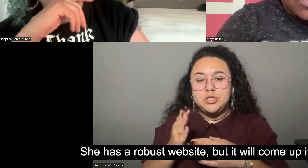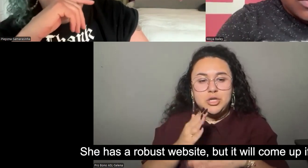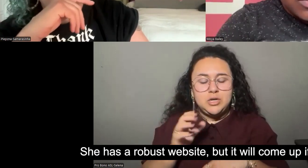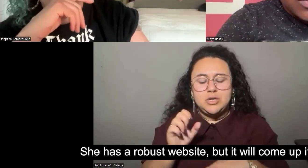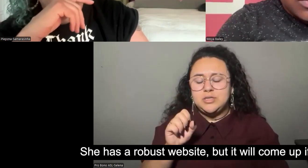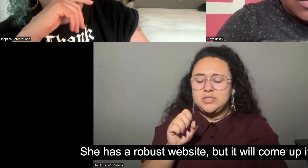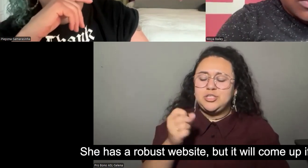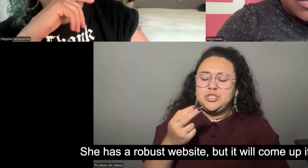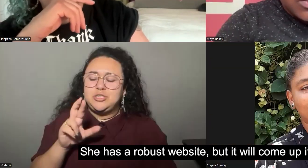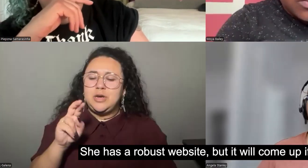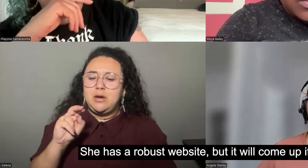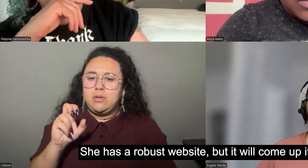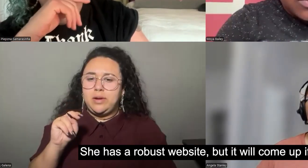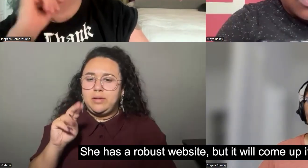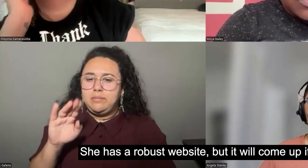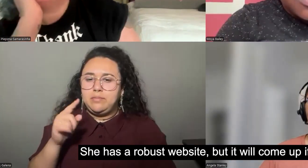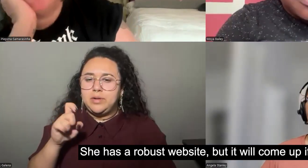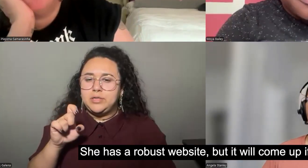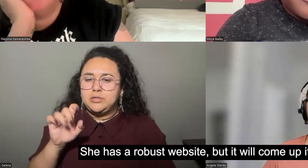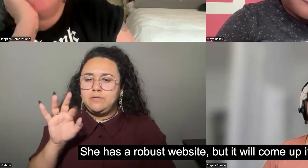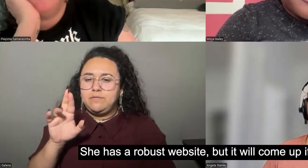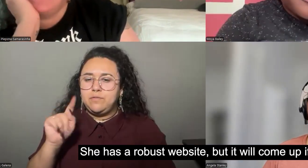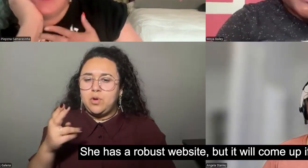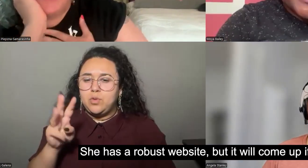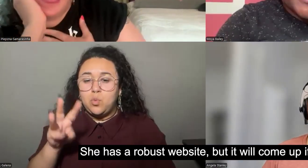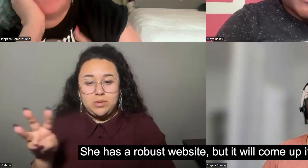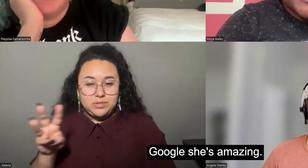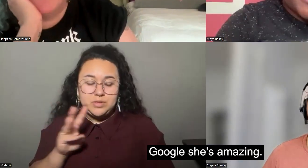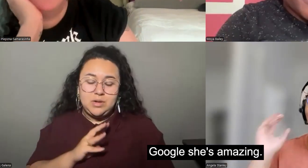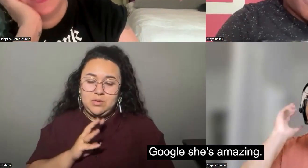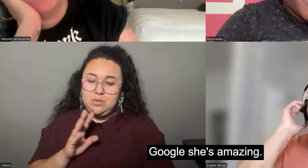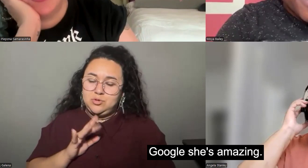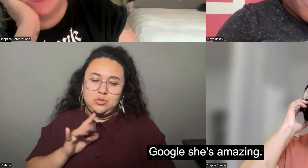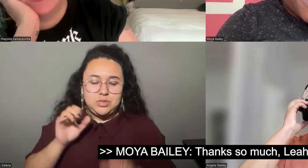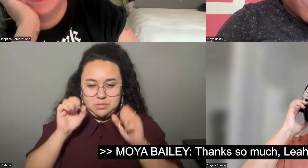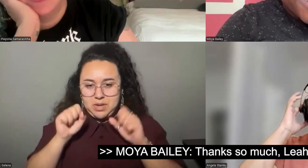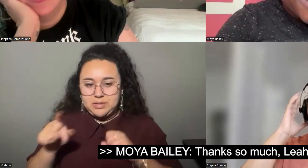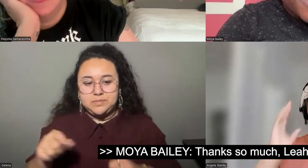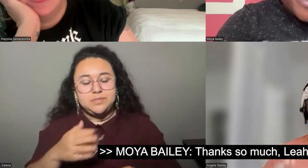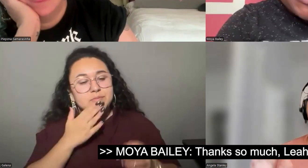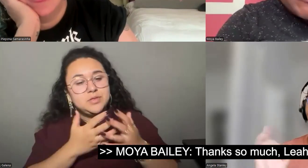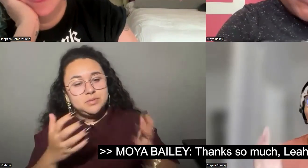but it'll come up if you Google. She's amazing. thanks so Thank, much, Leah. thank you, Moya.